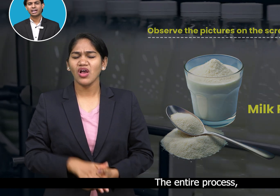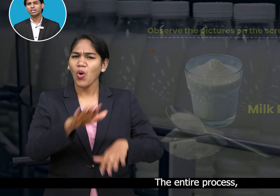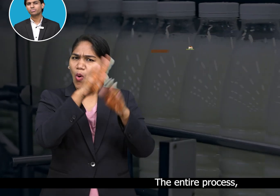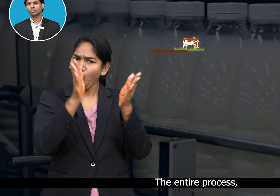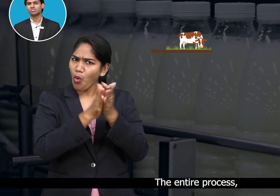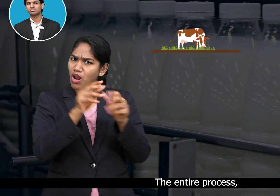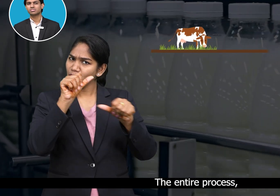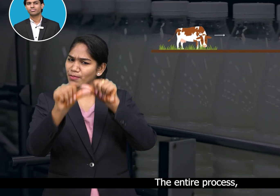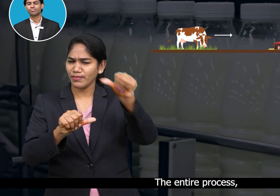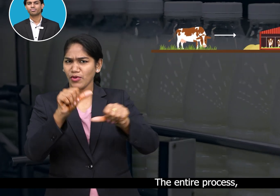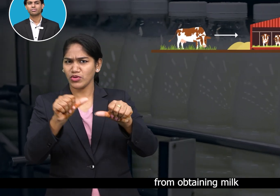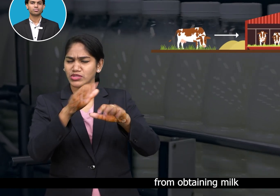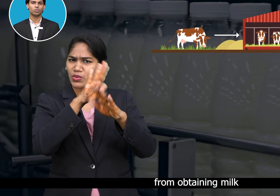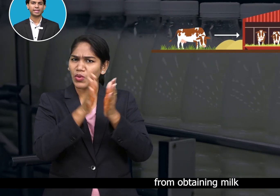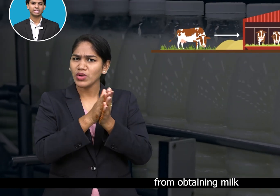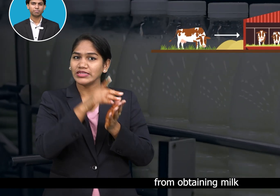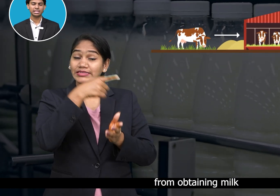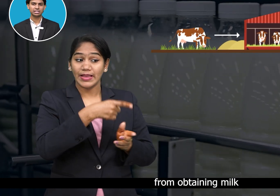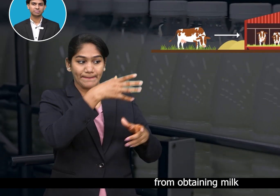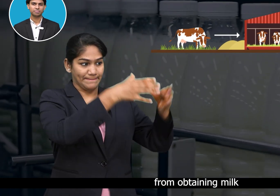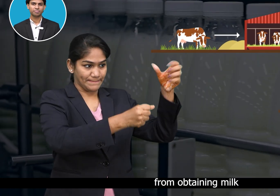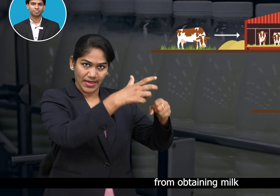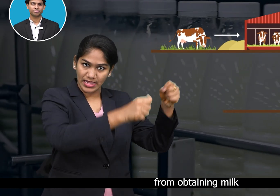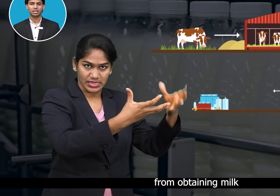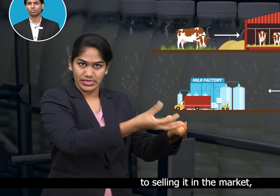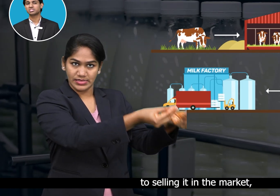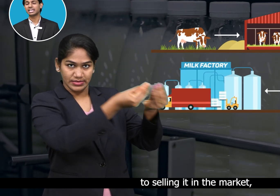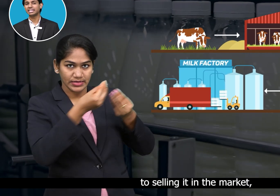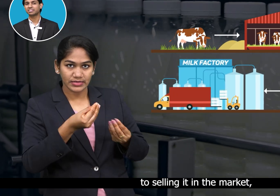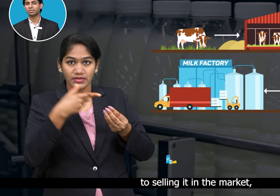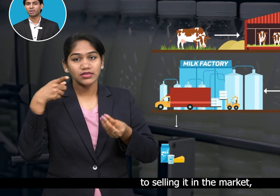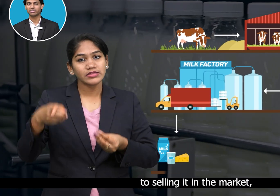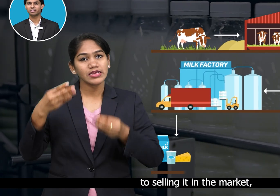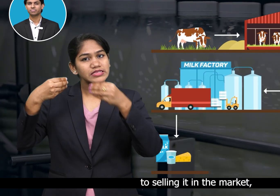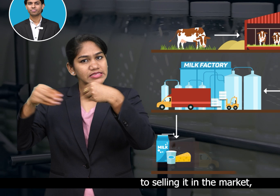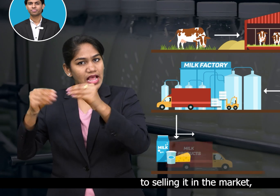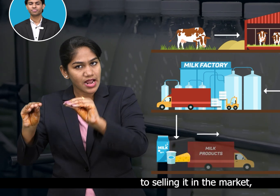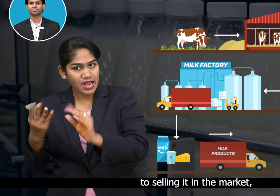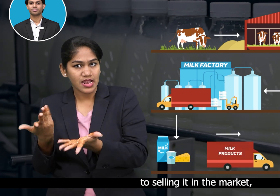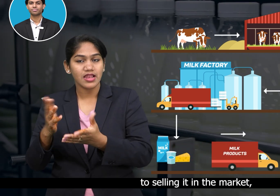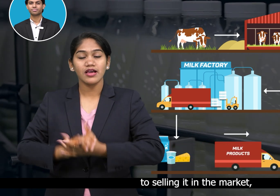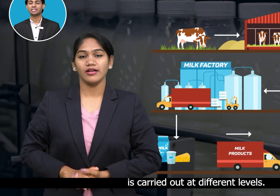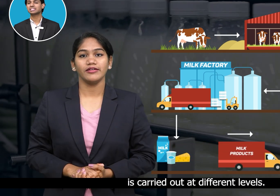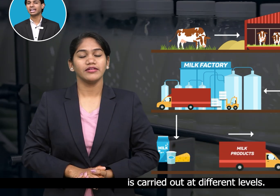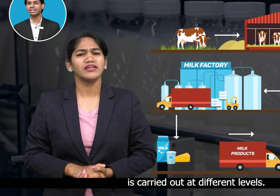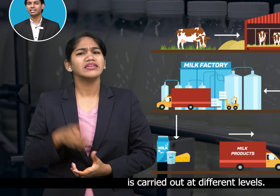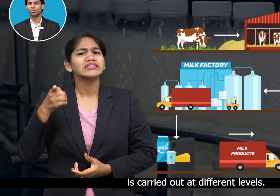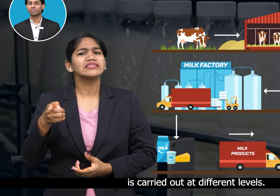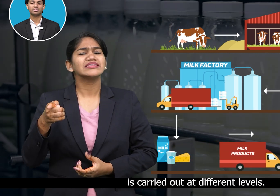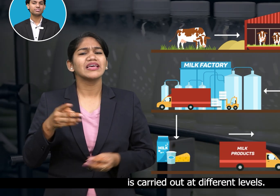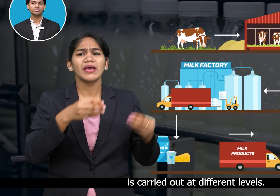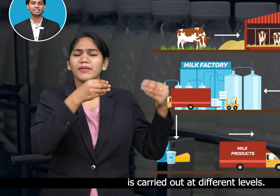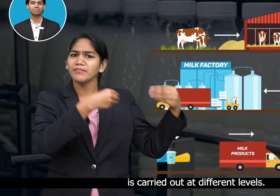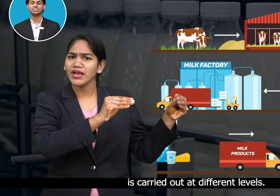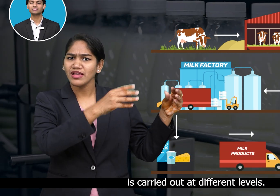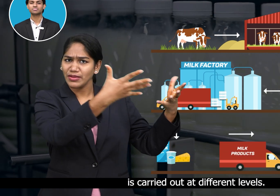The entire process from obtaining milk to selling it in the market is carried out